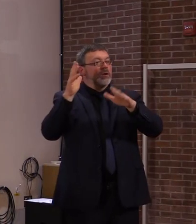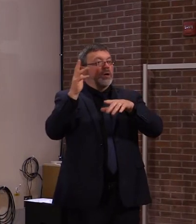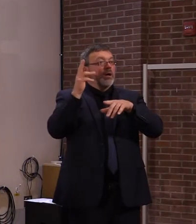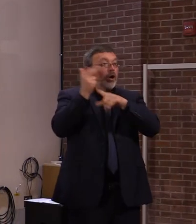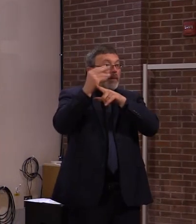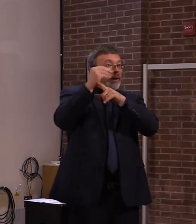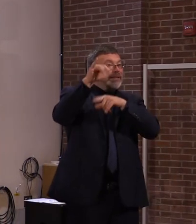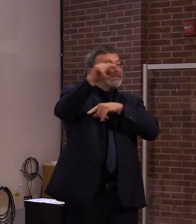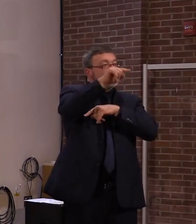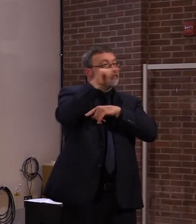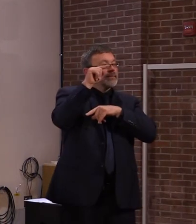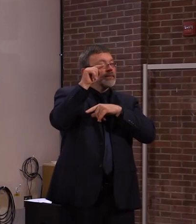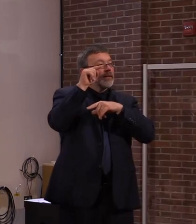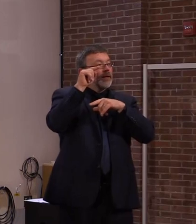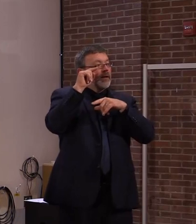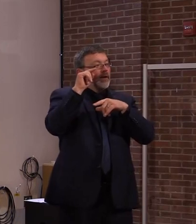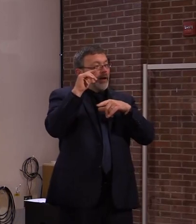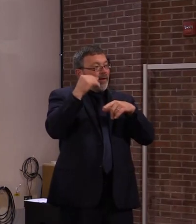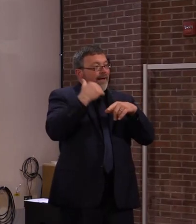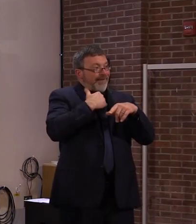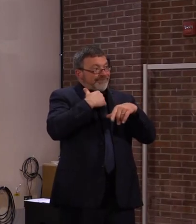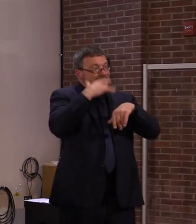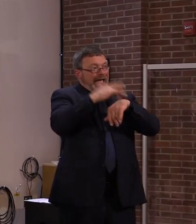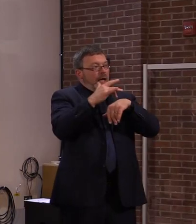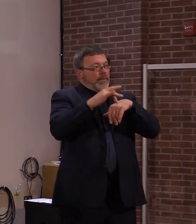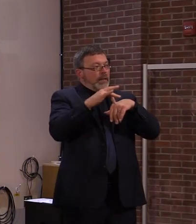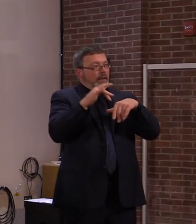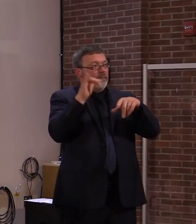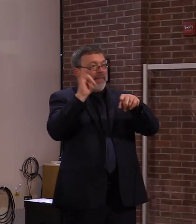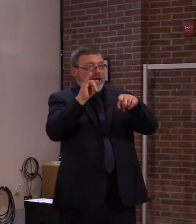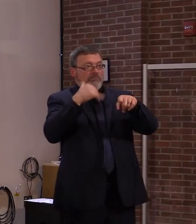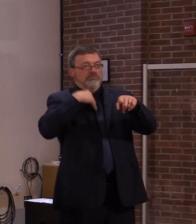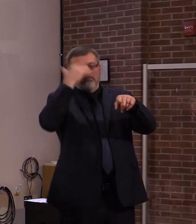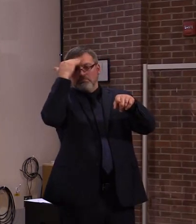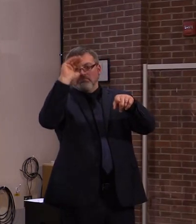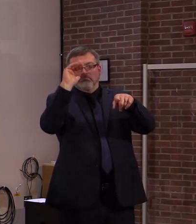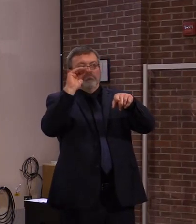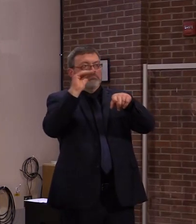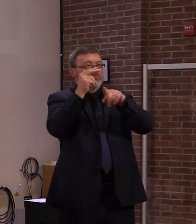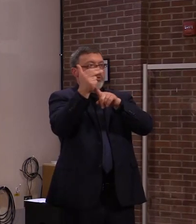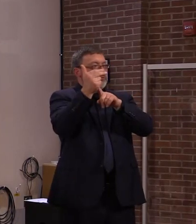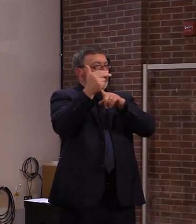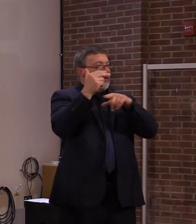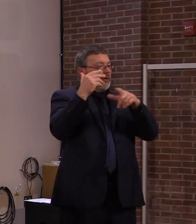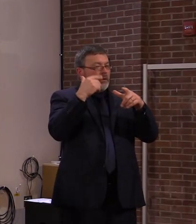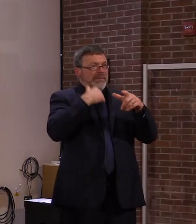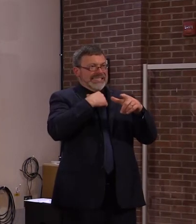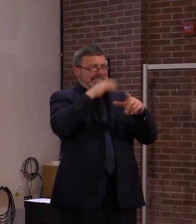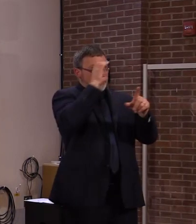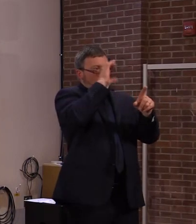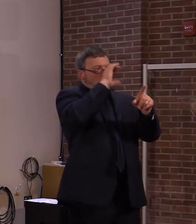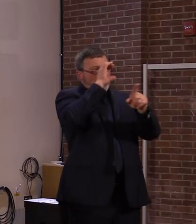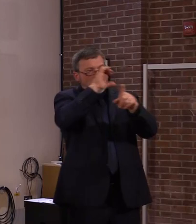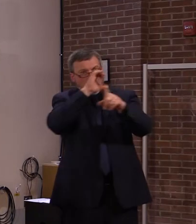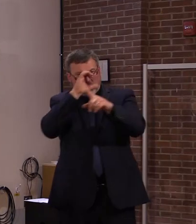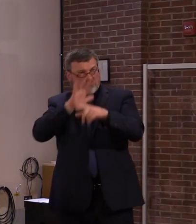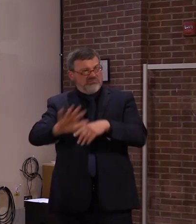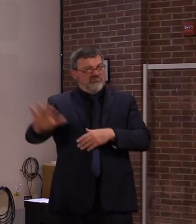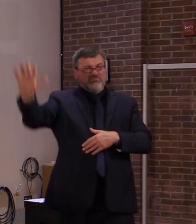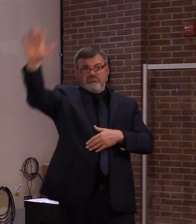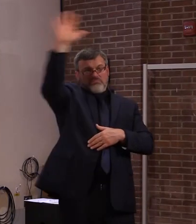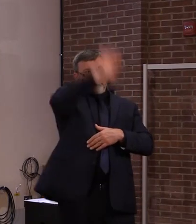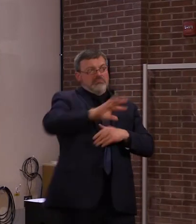availability of hotel motel rooms as we move forward. We are scouring the state right now, and we've mentioned this